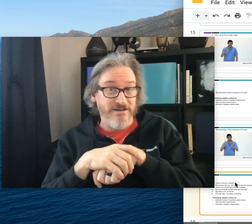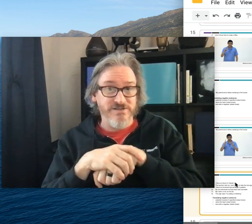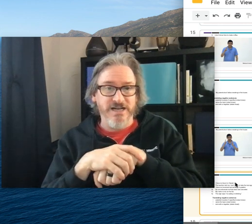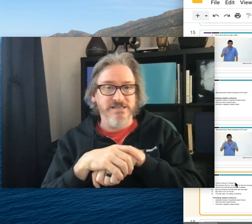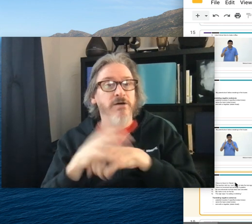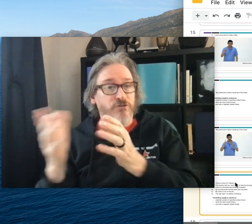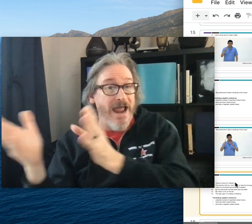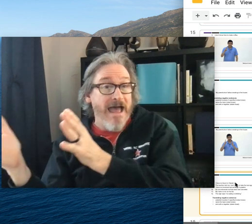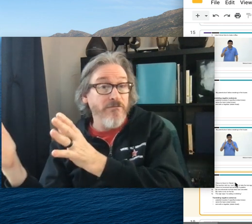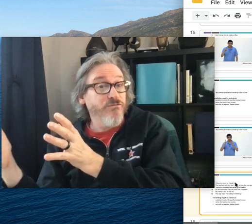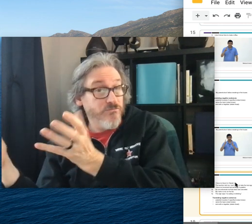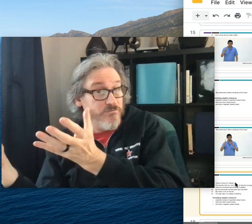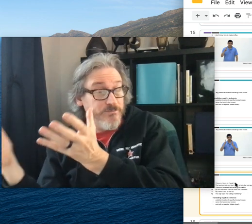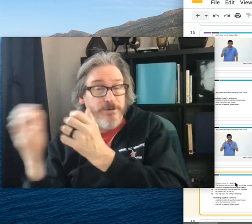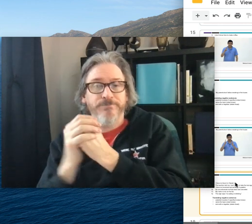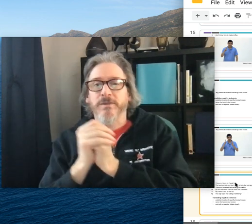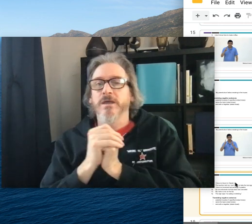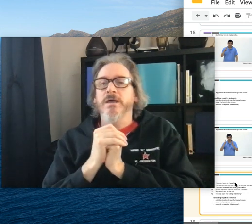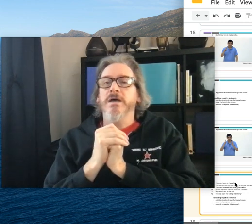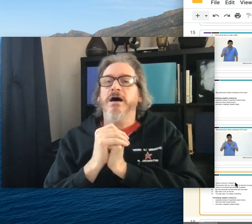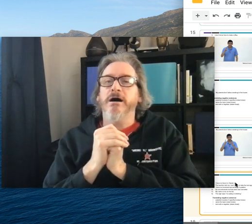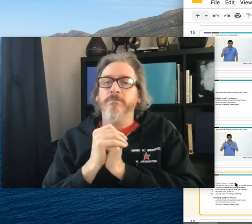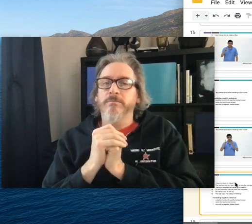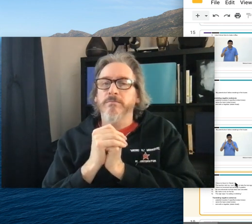the negative signs for have. Right?